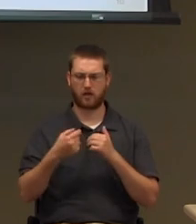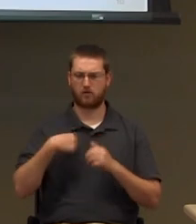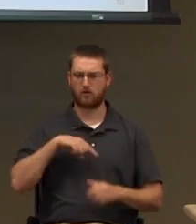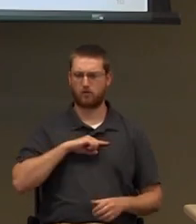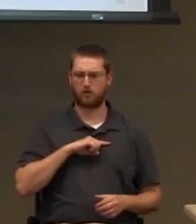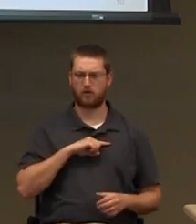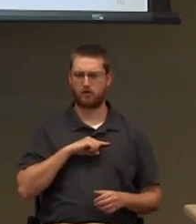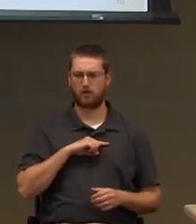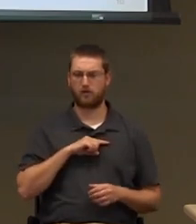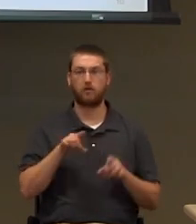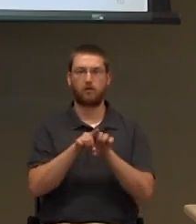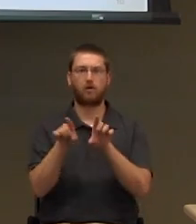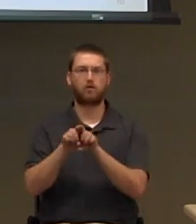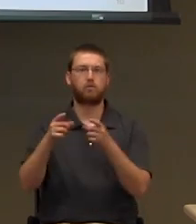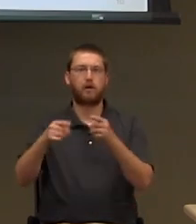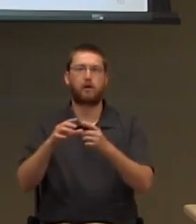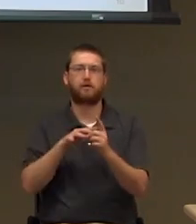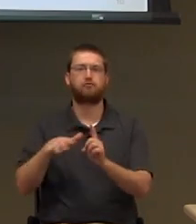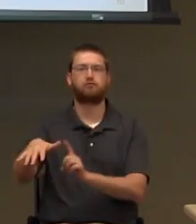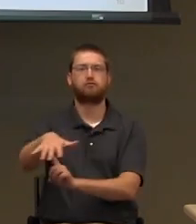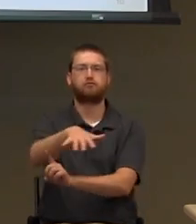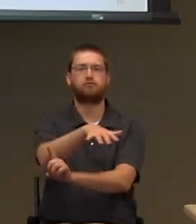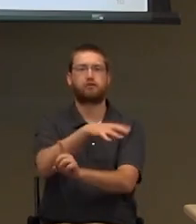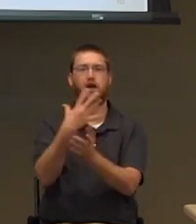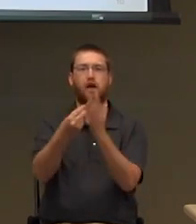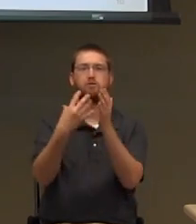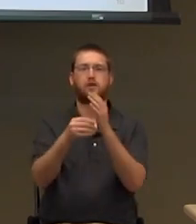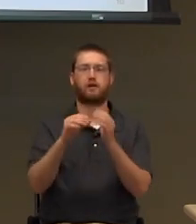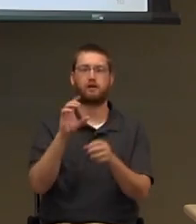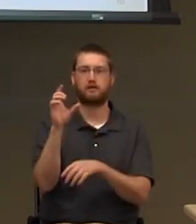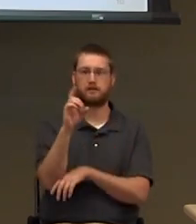and it's also what's going on around us. And what are other